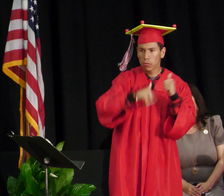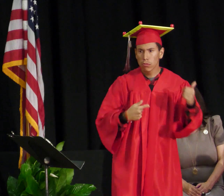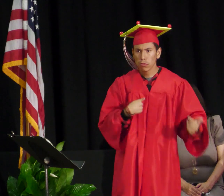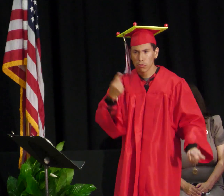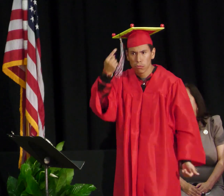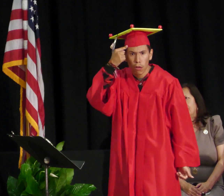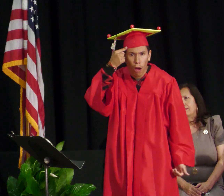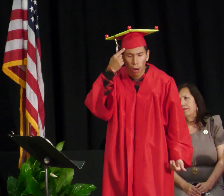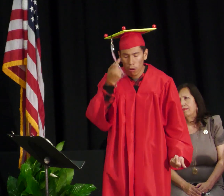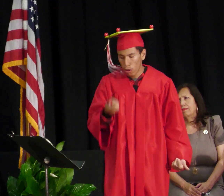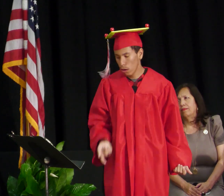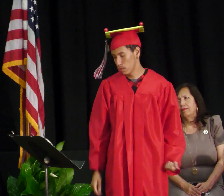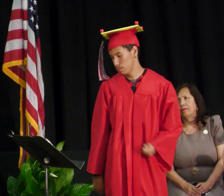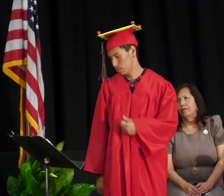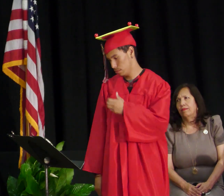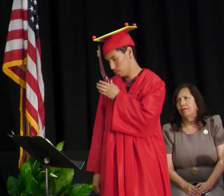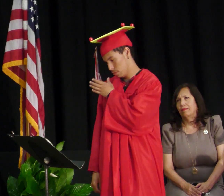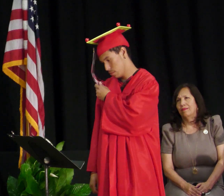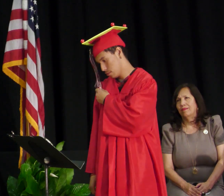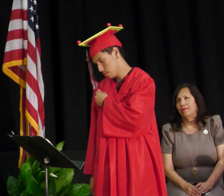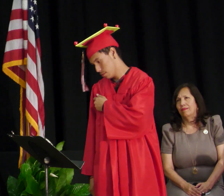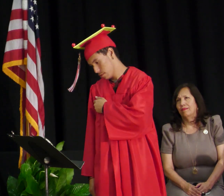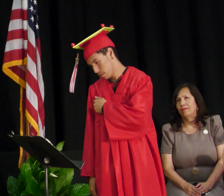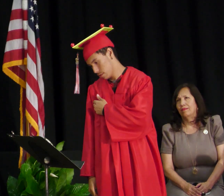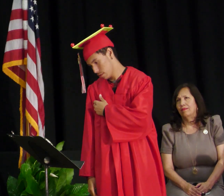I realize the world is bigger than I thought.